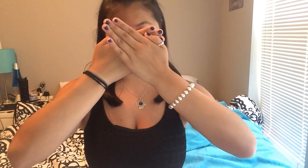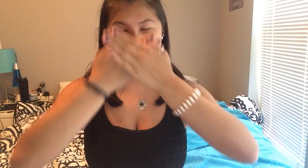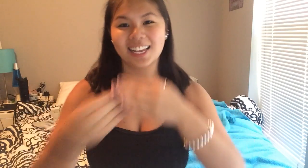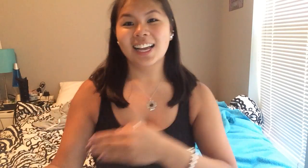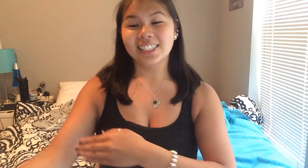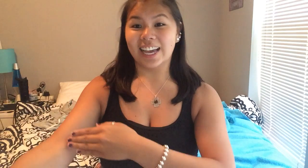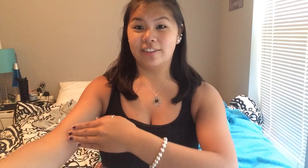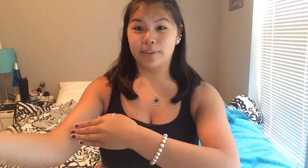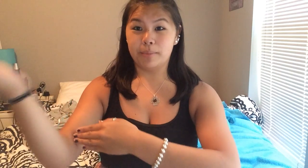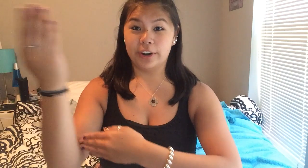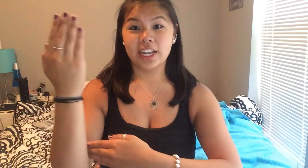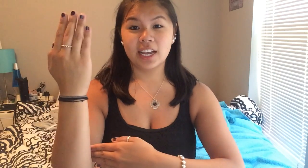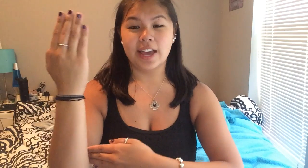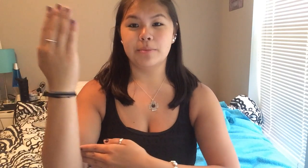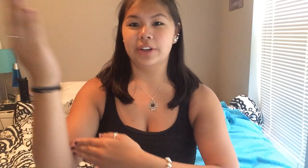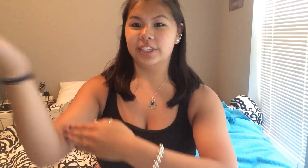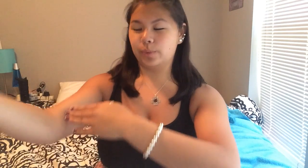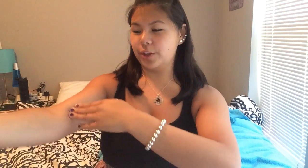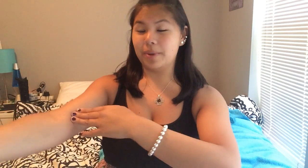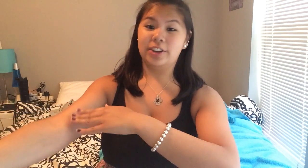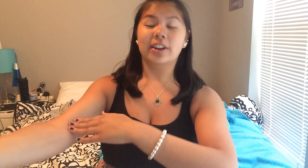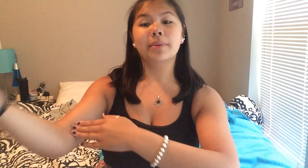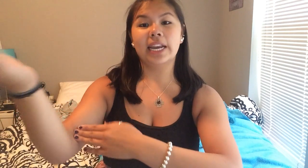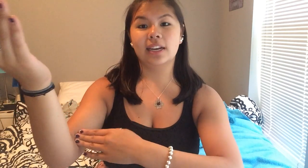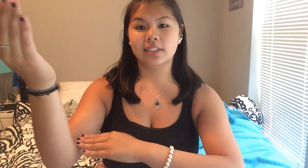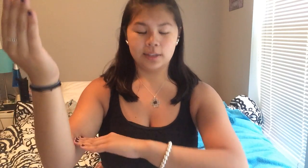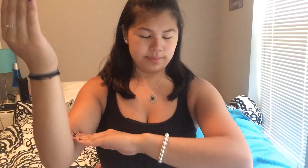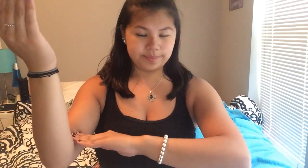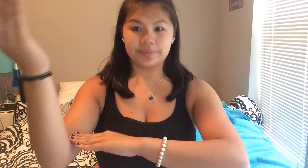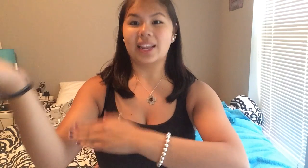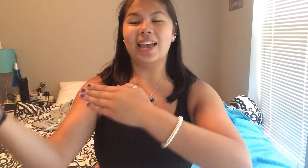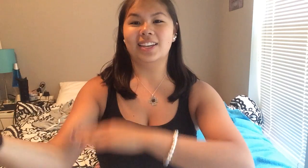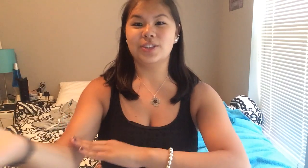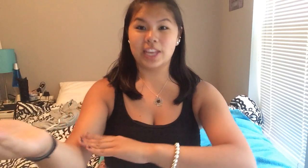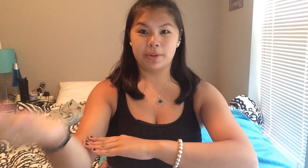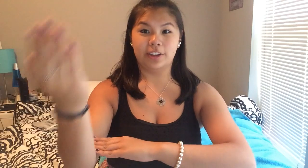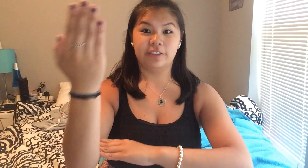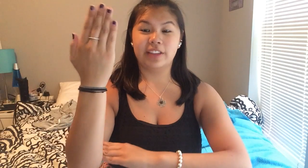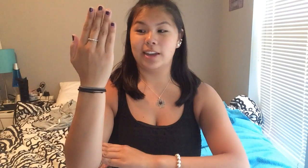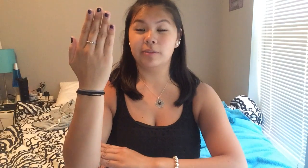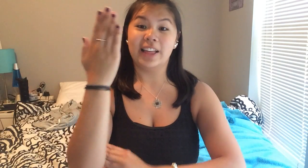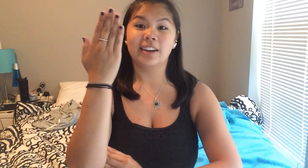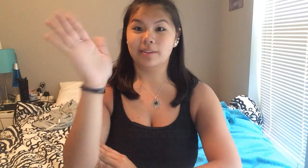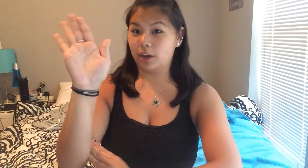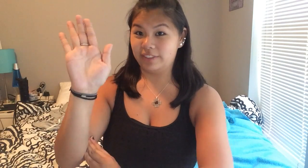this. Side of the morning, and morning is where you bend your dominant hand and you keep your other hand flat, palm facing